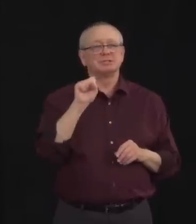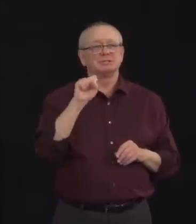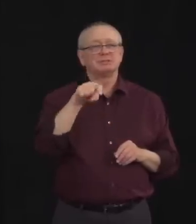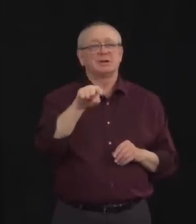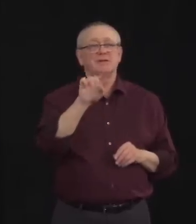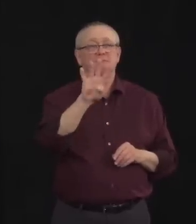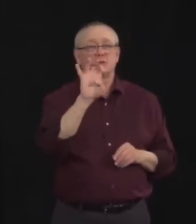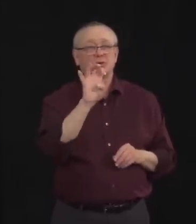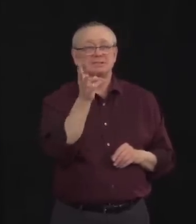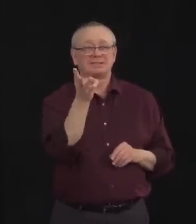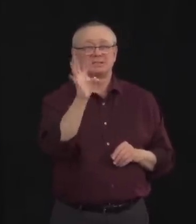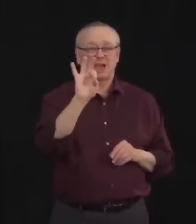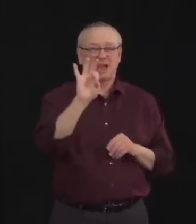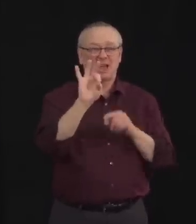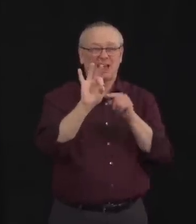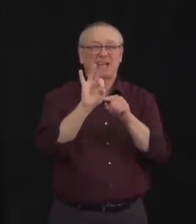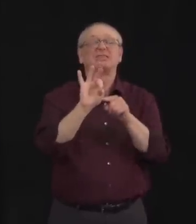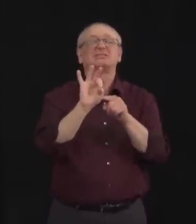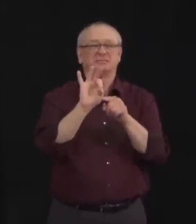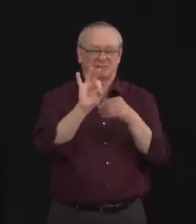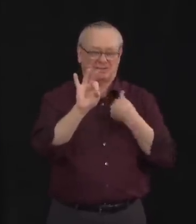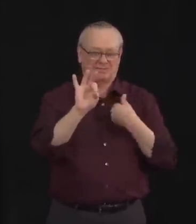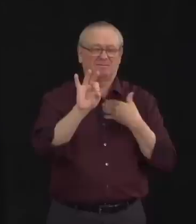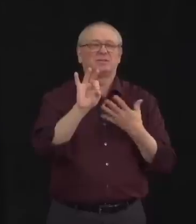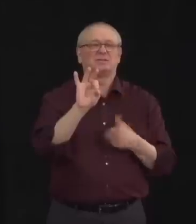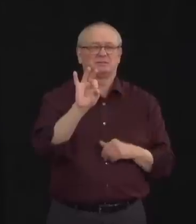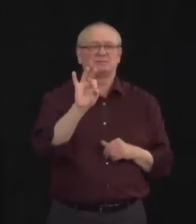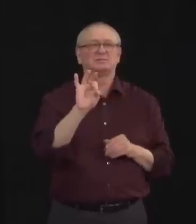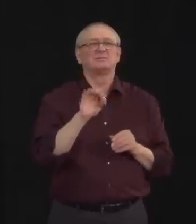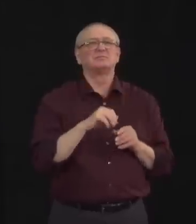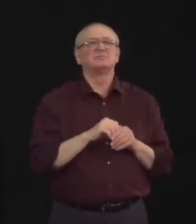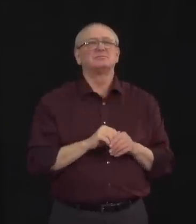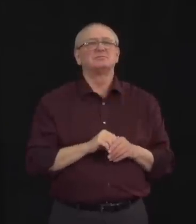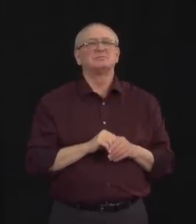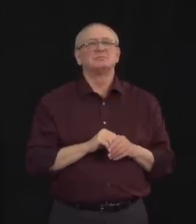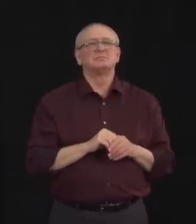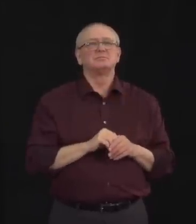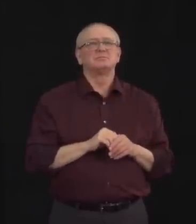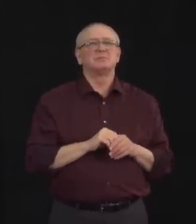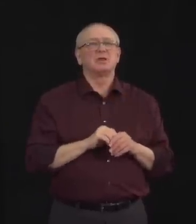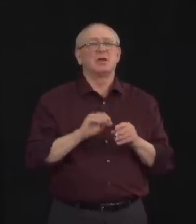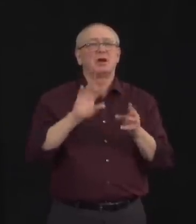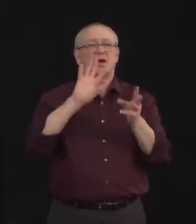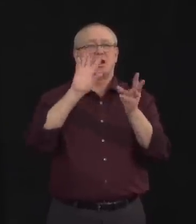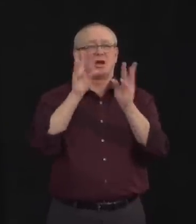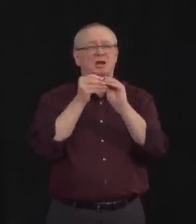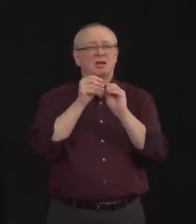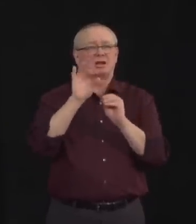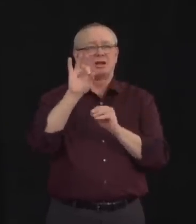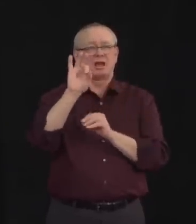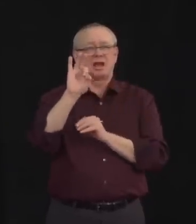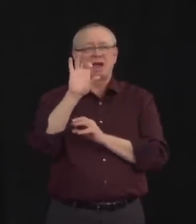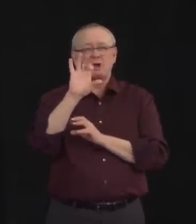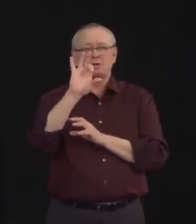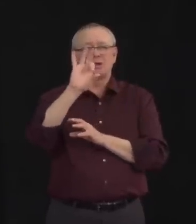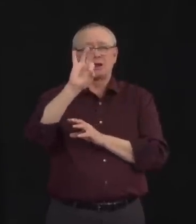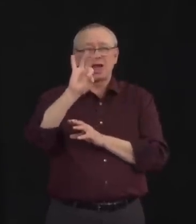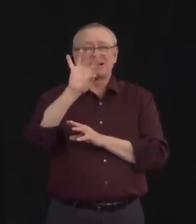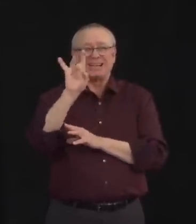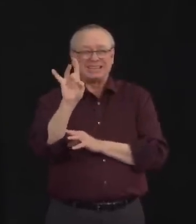Brooks. Including these, there have been 998 total confirmed cases in the city of